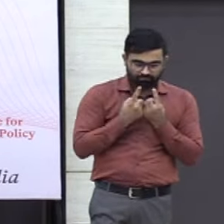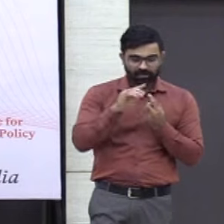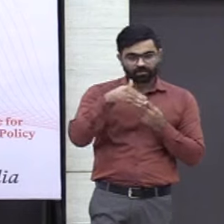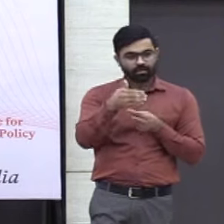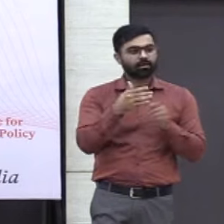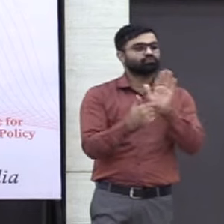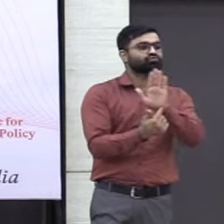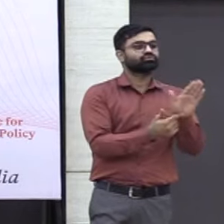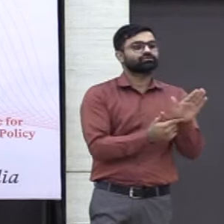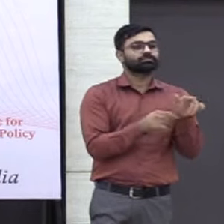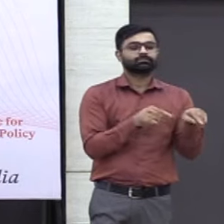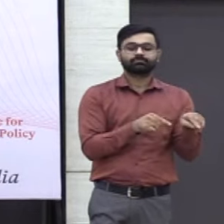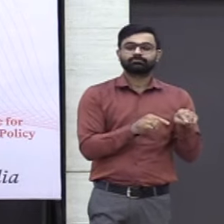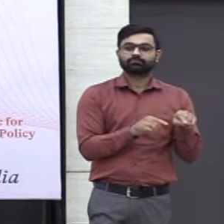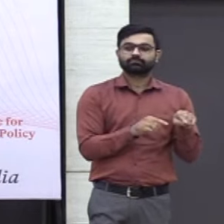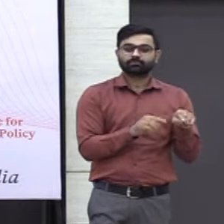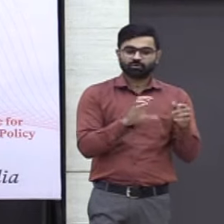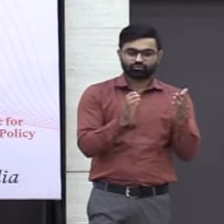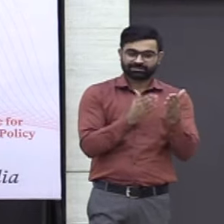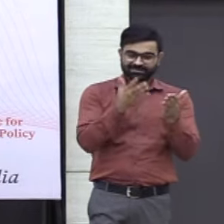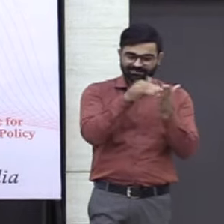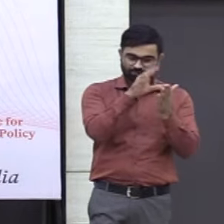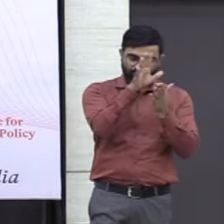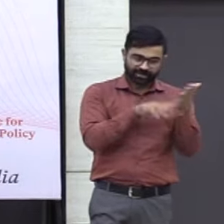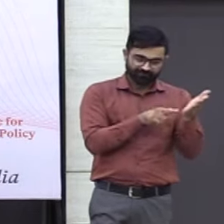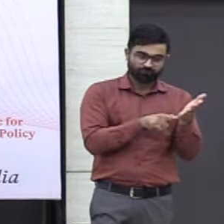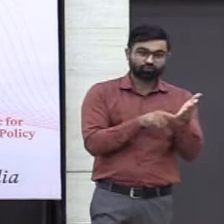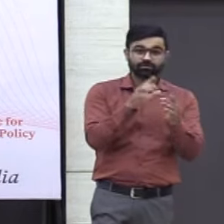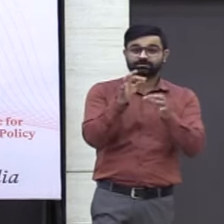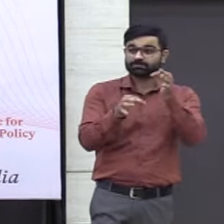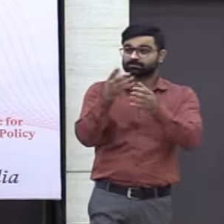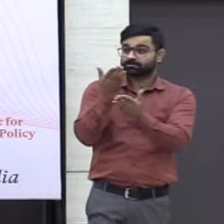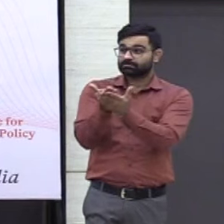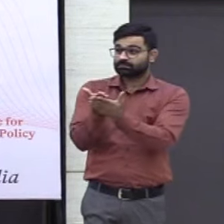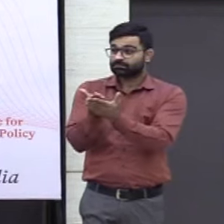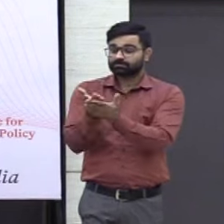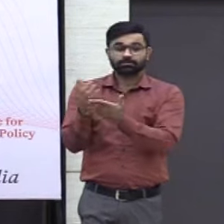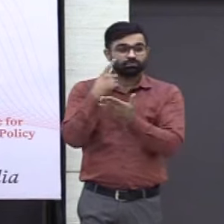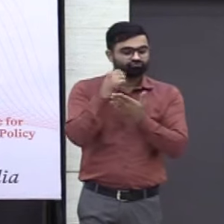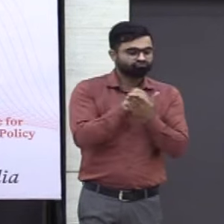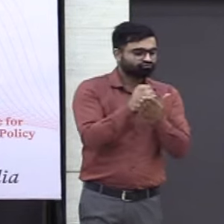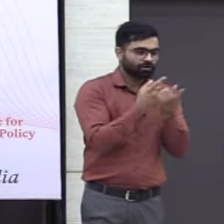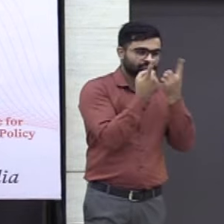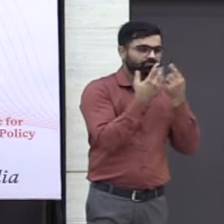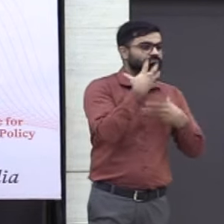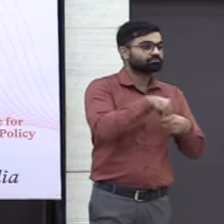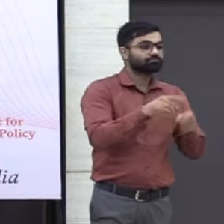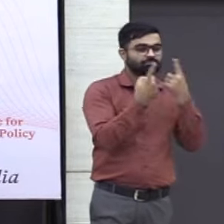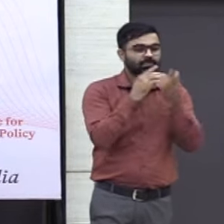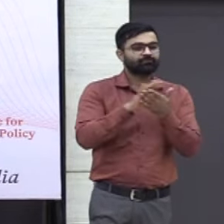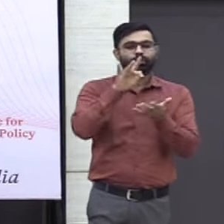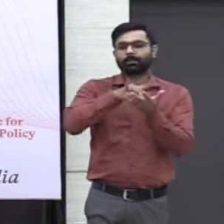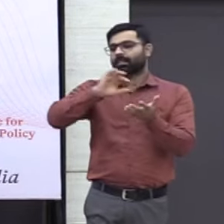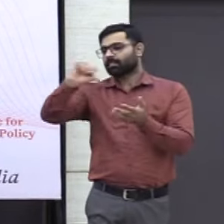will be presented with a charge sheet to the magistrate where the trial will take place. So the investigation will be done